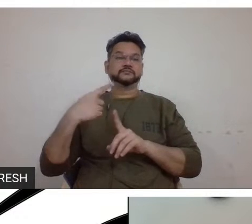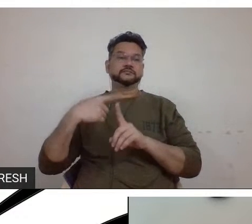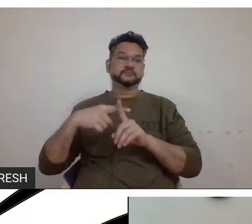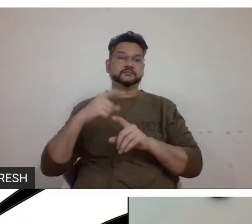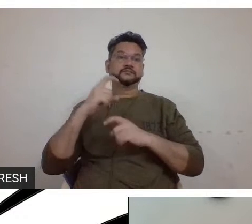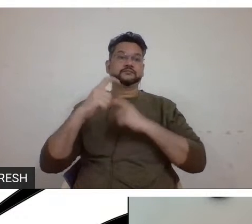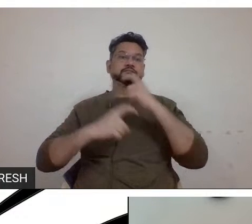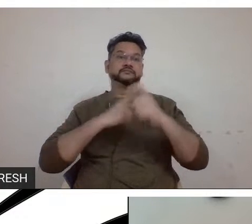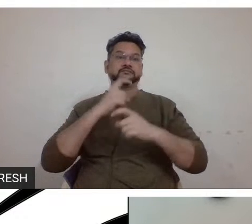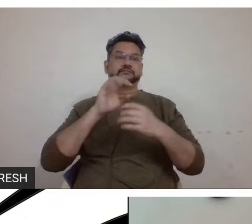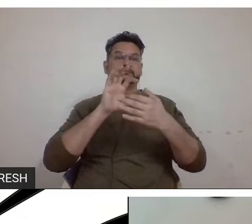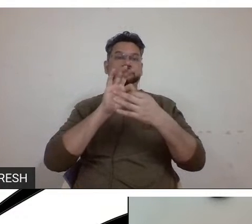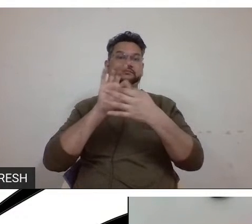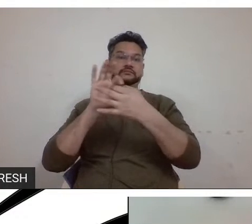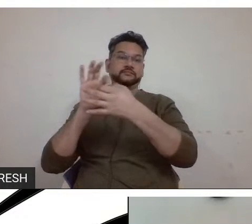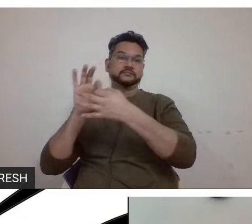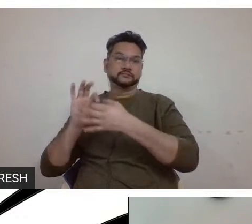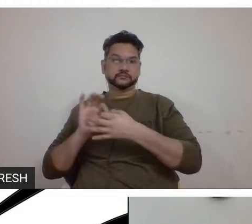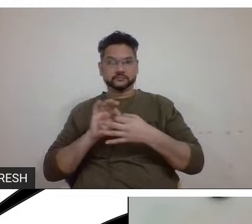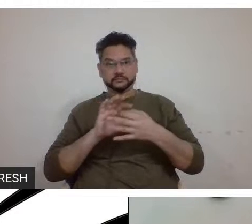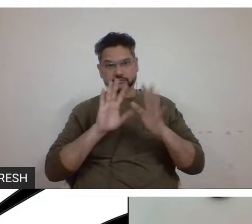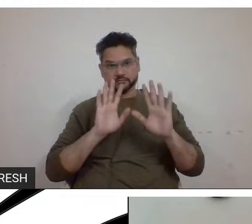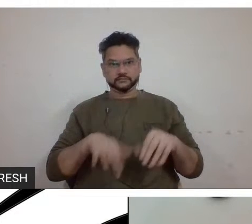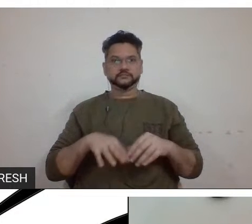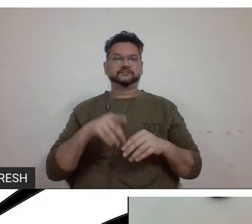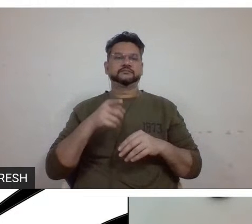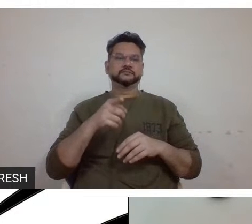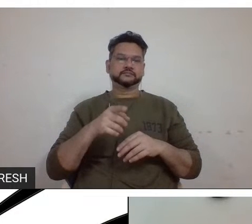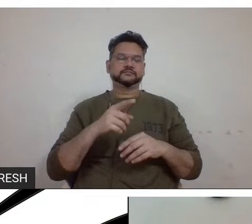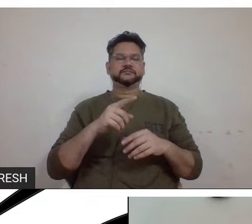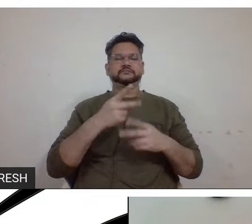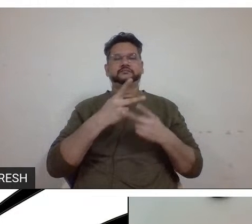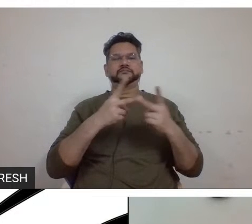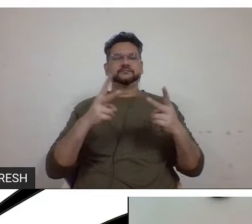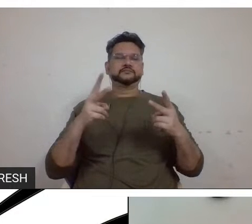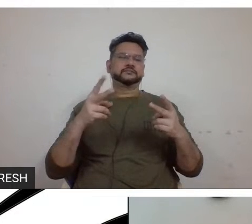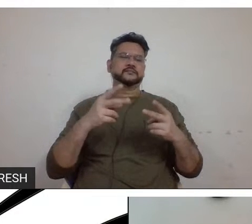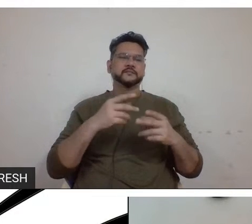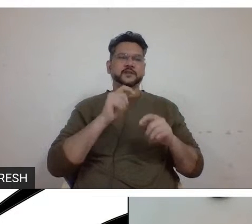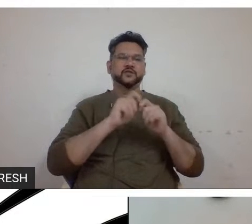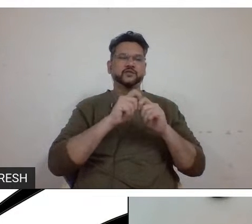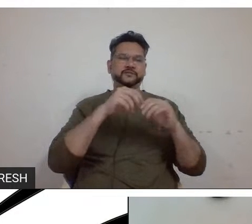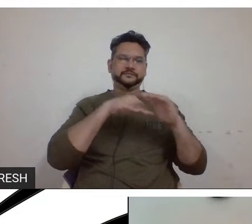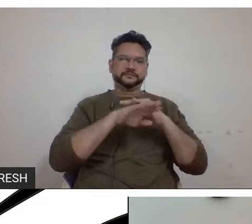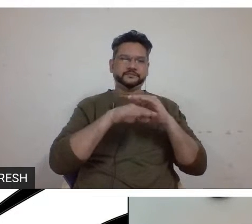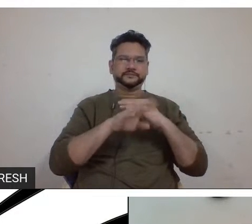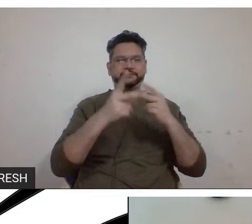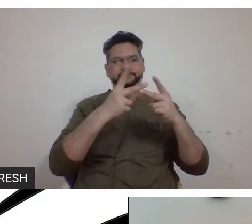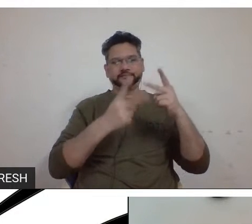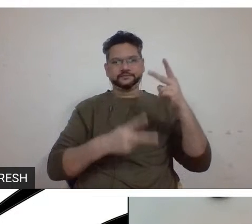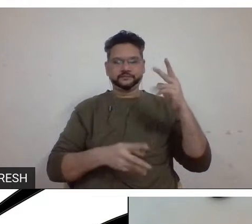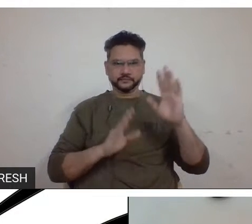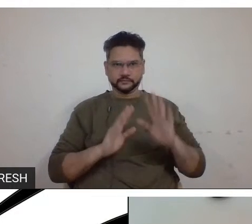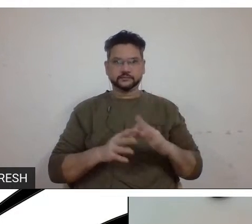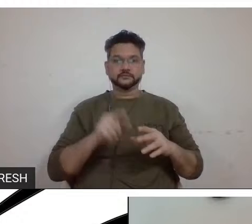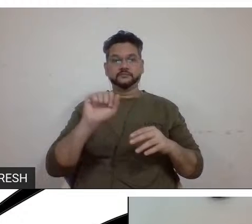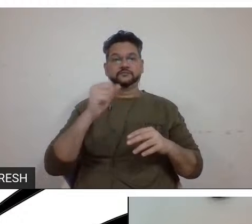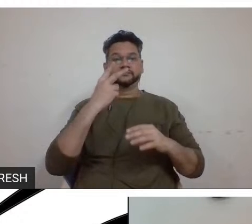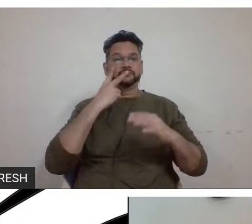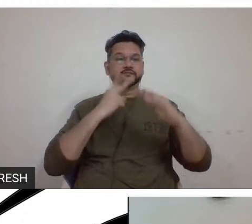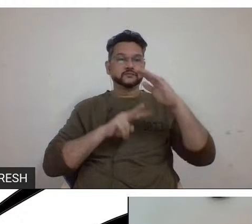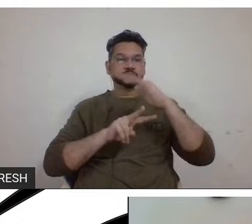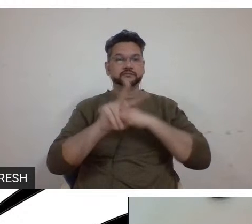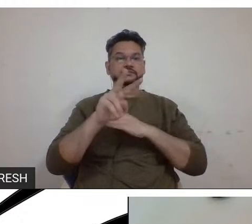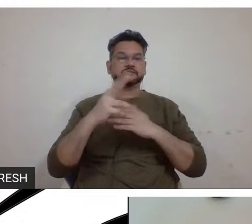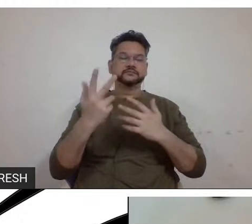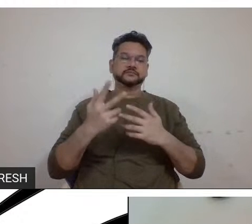disabilities in various roles, with vision of providing job to youth nearer to their homes.